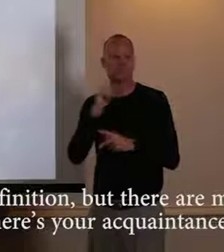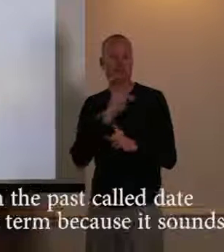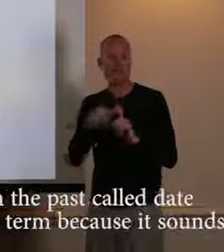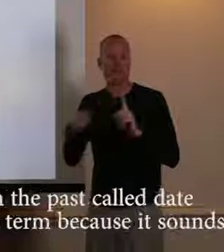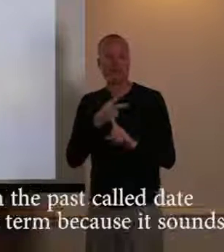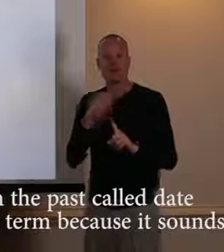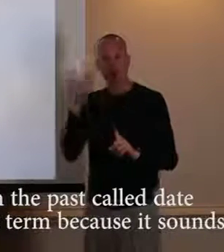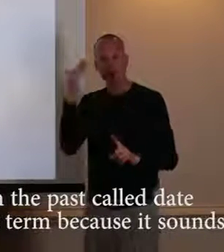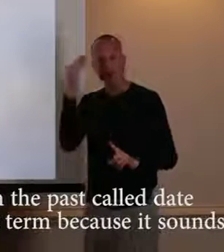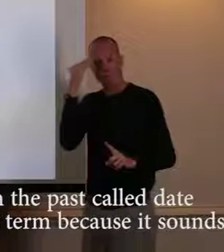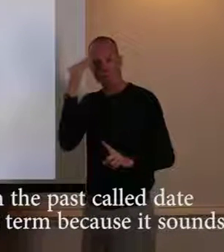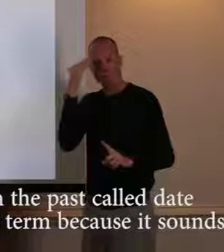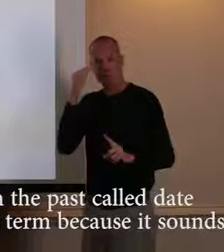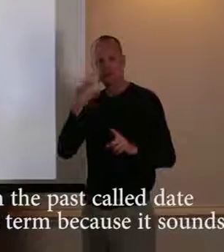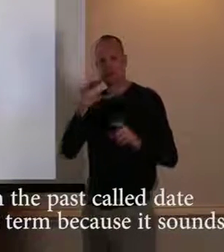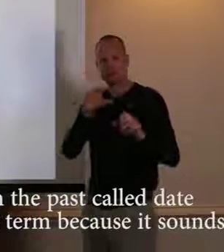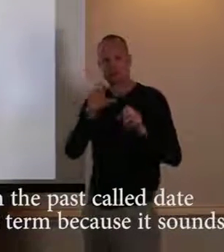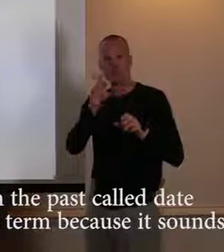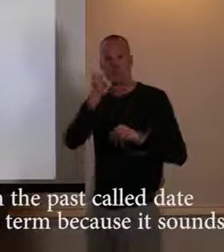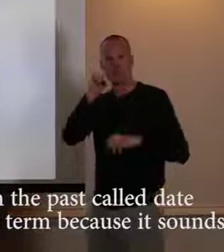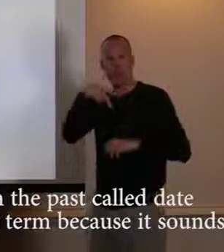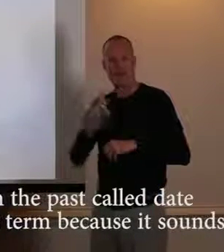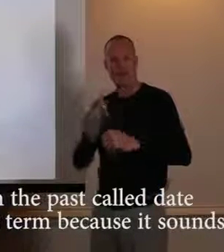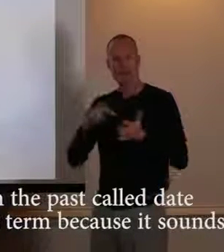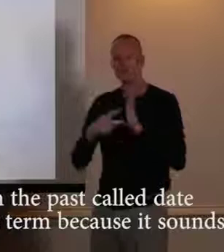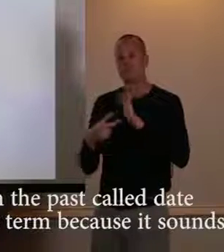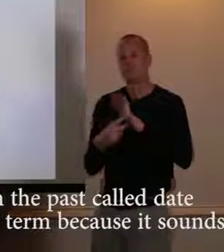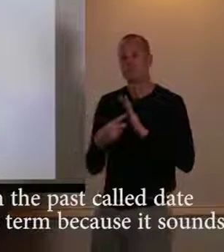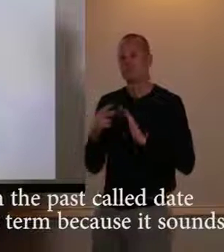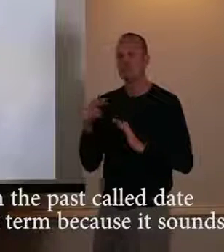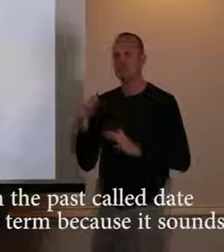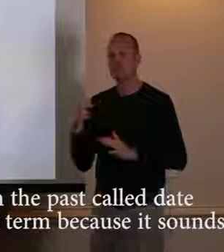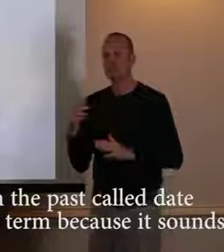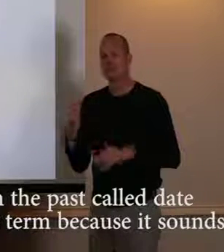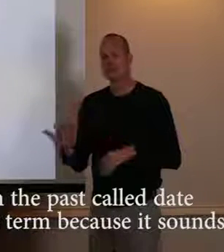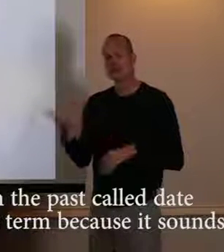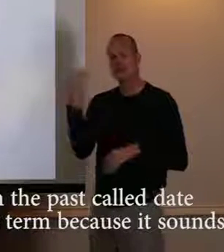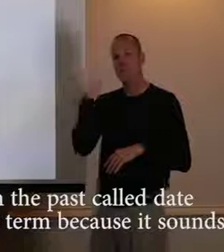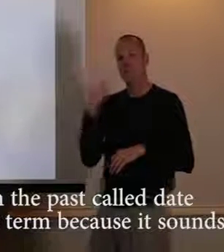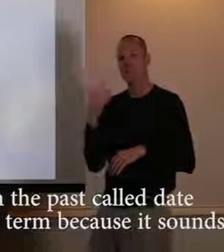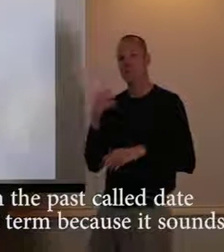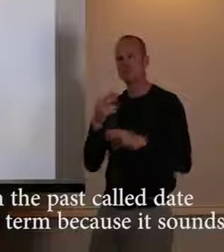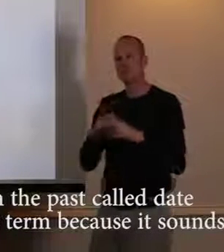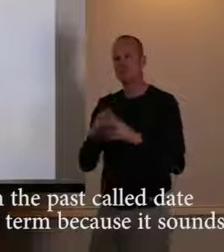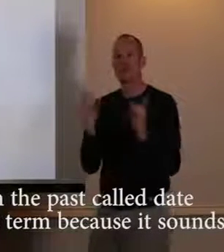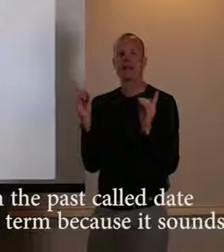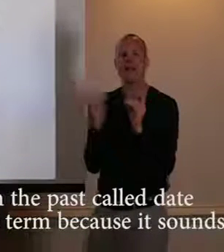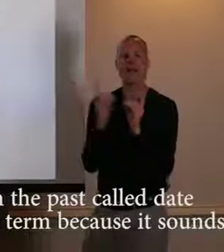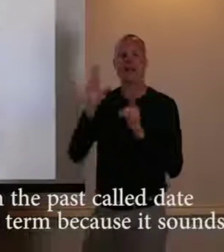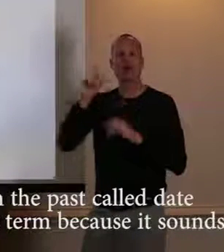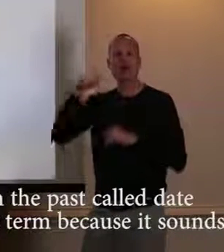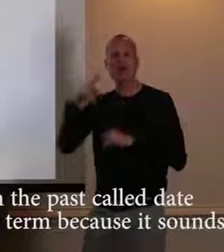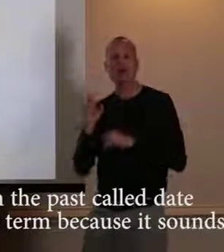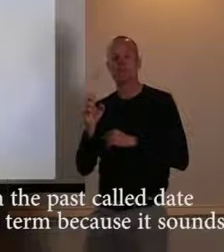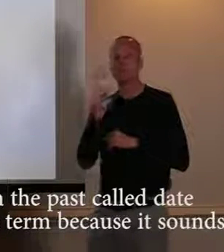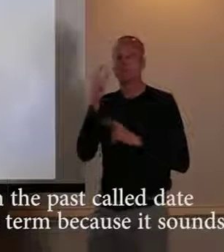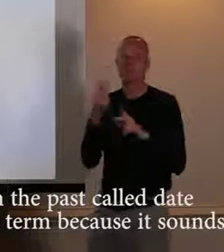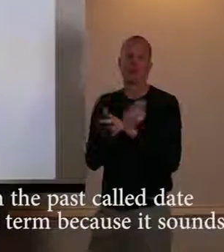rape, which is what we have in the past called date rape. We don't really use that term because it sounds